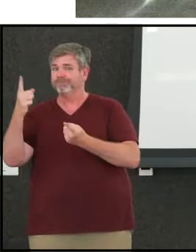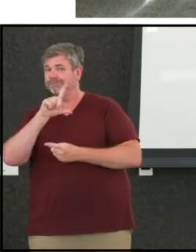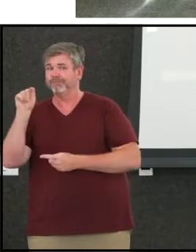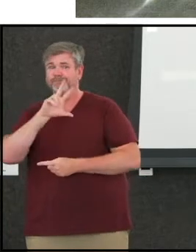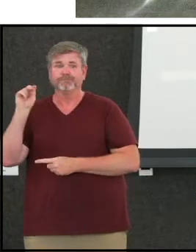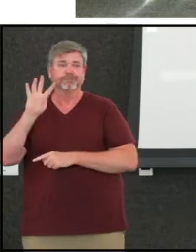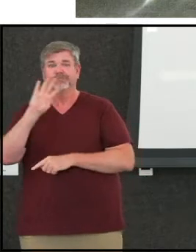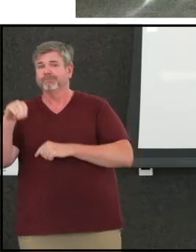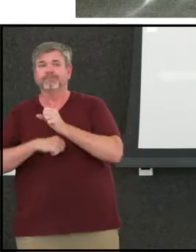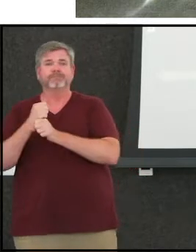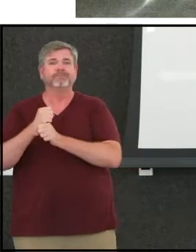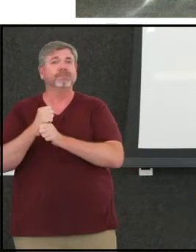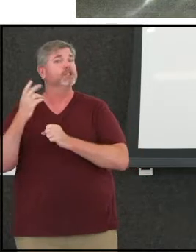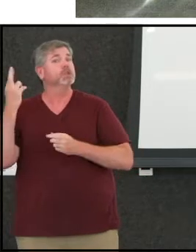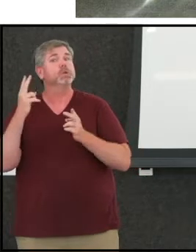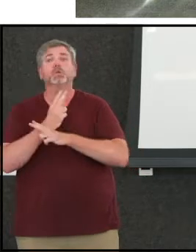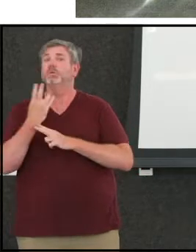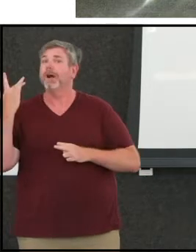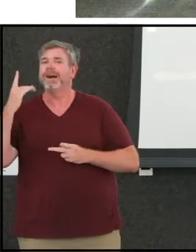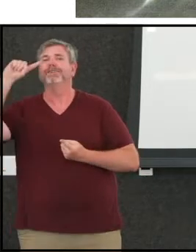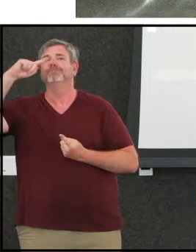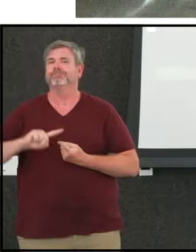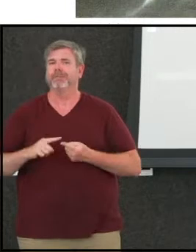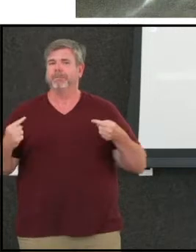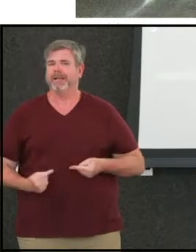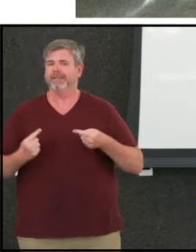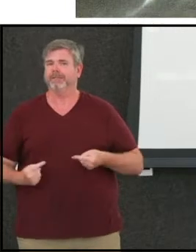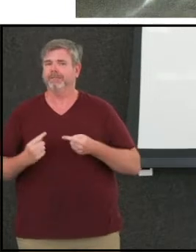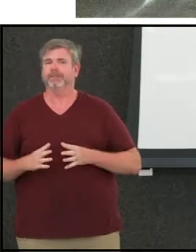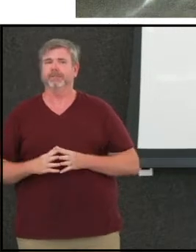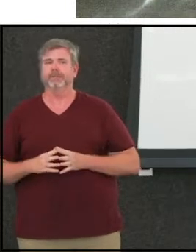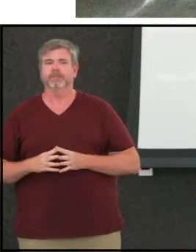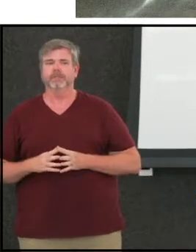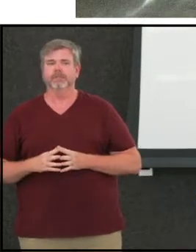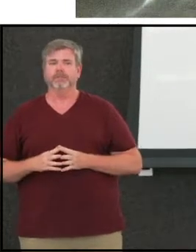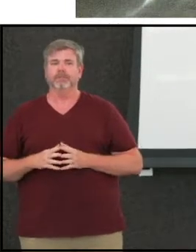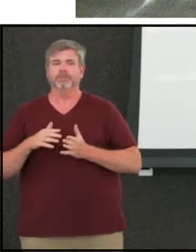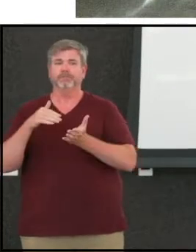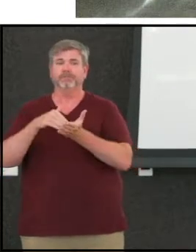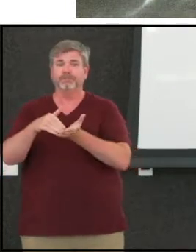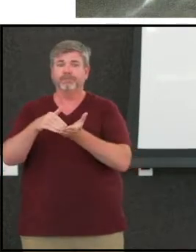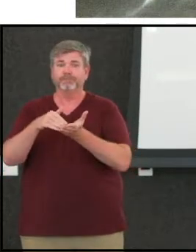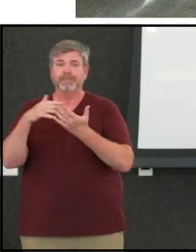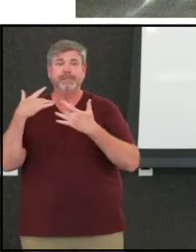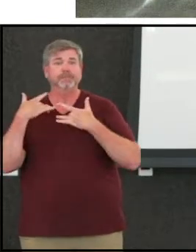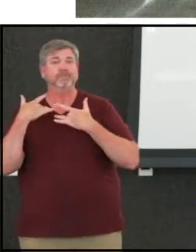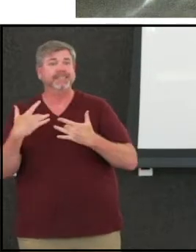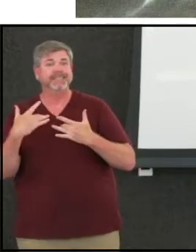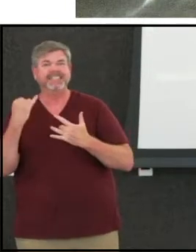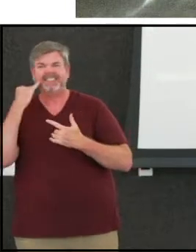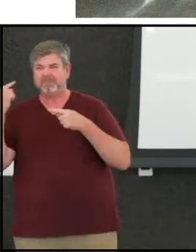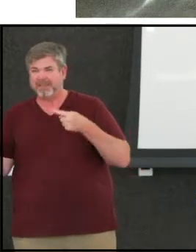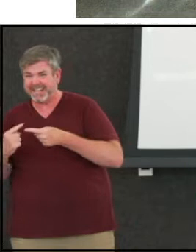pain. So and with the hospital, they do give that as a pain option. But nowadays, it's being produced in the lab